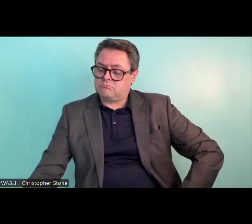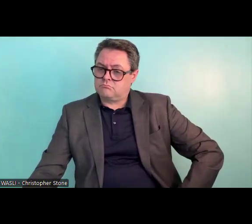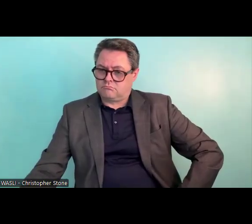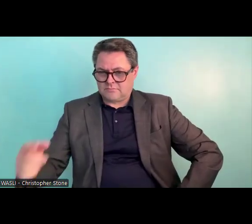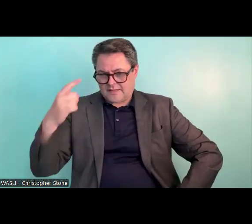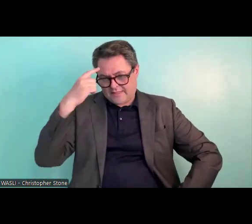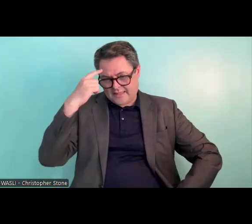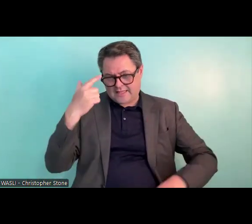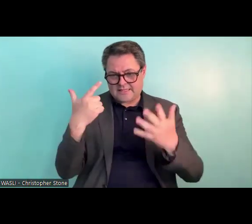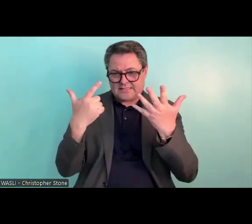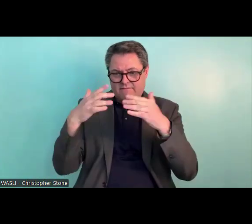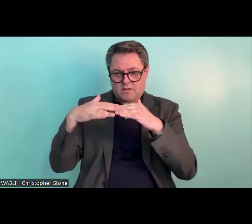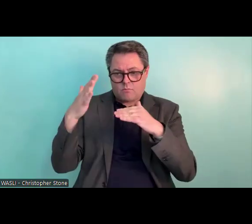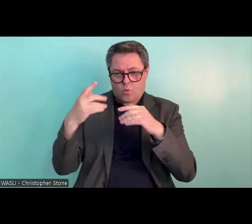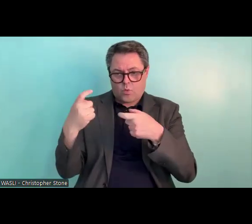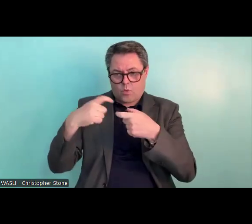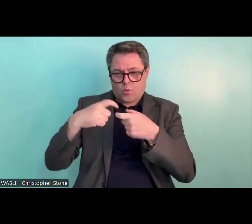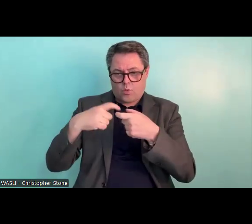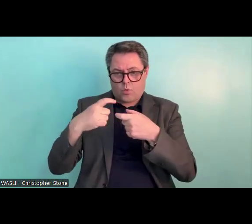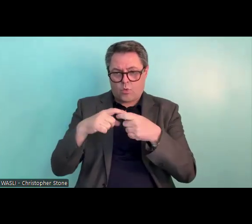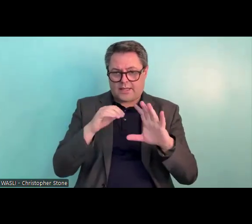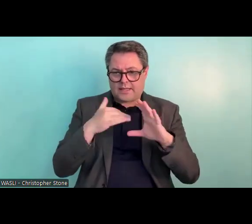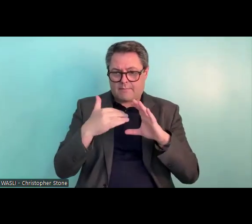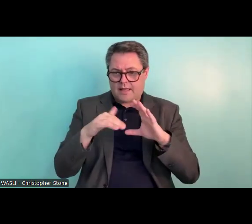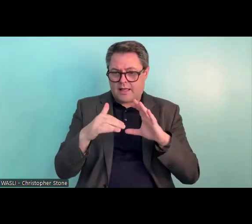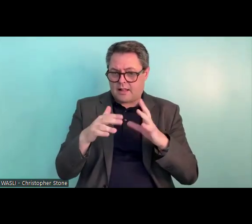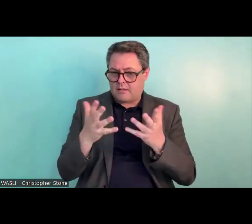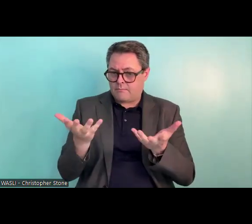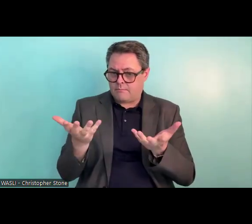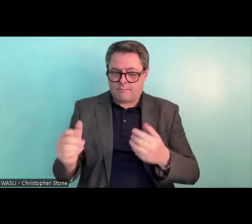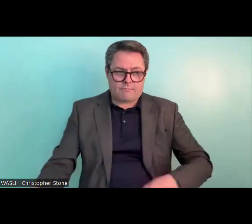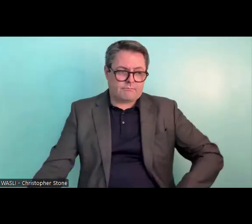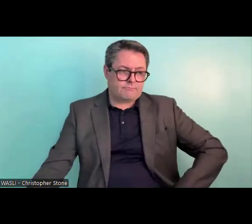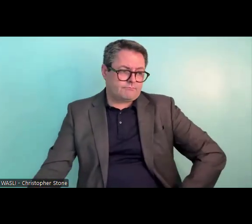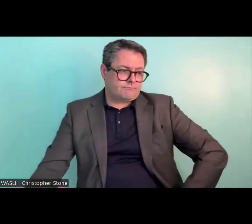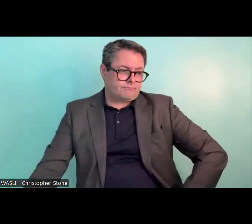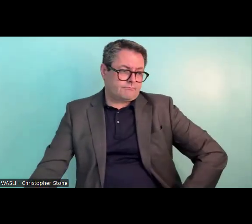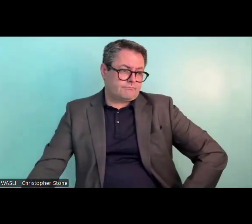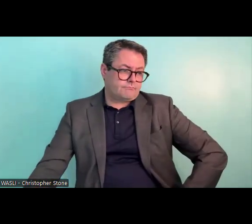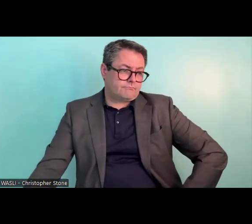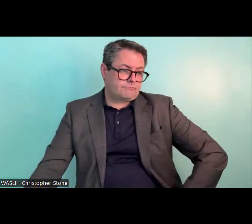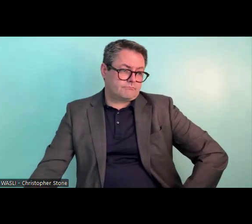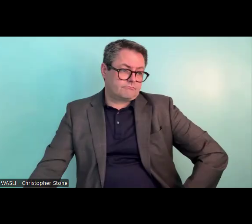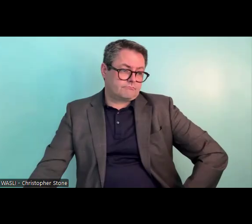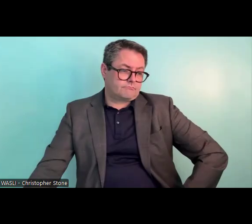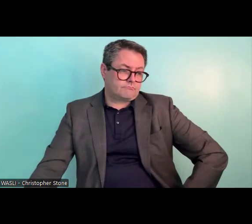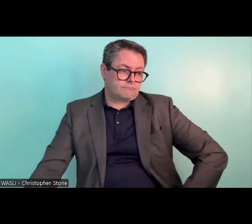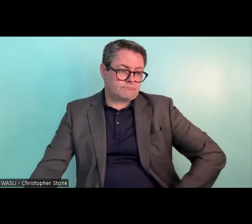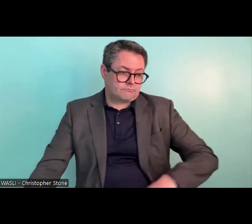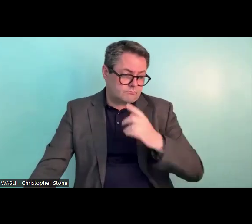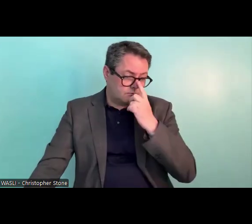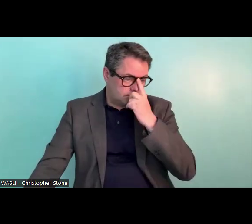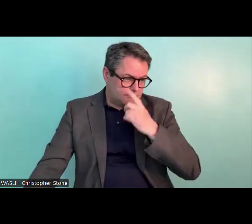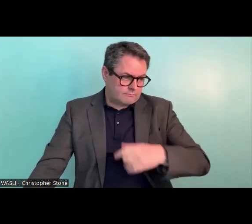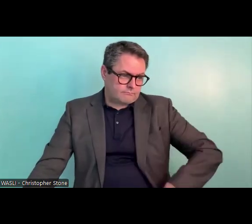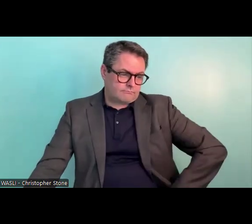their email address to Timothy? I think there are 7 more that need to share an email address in order